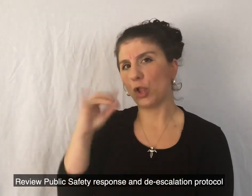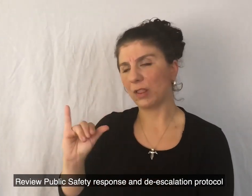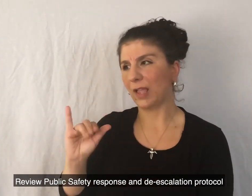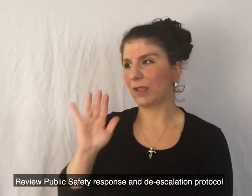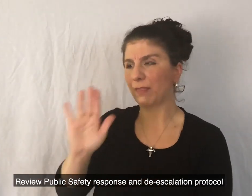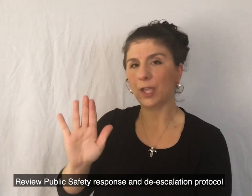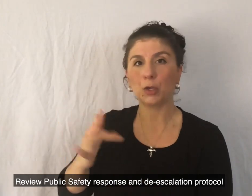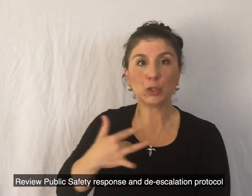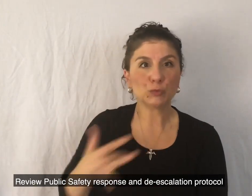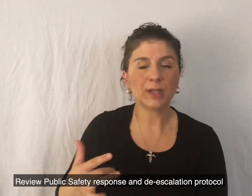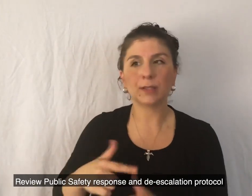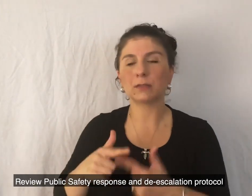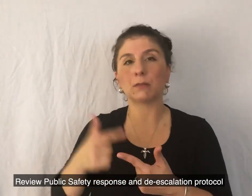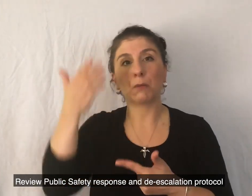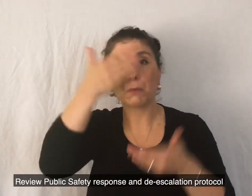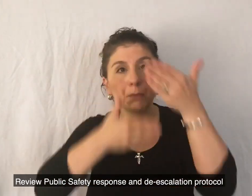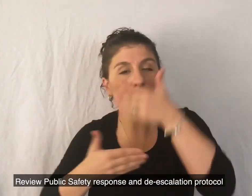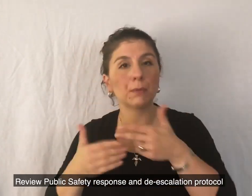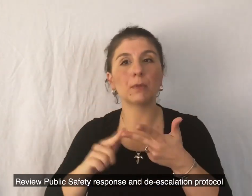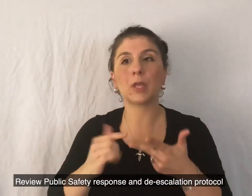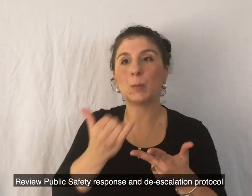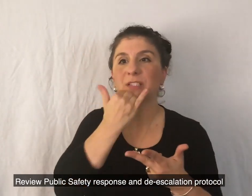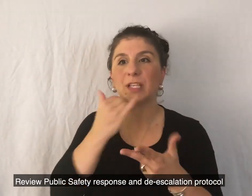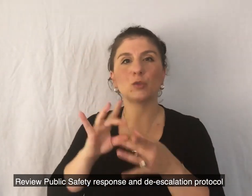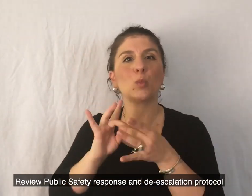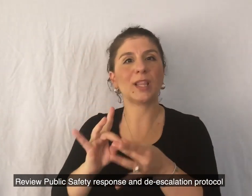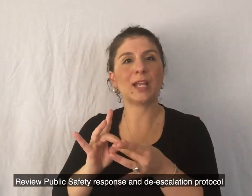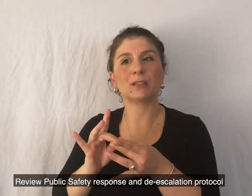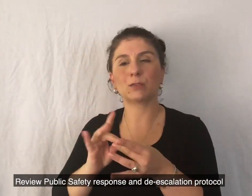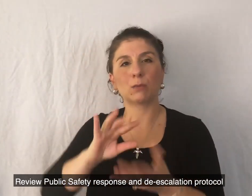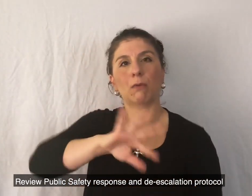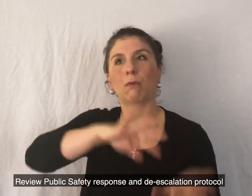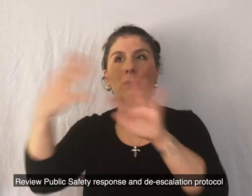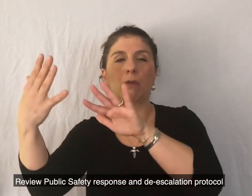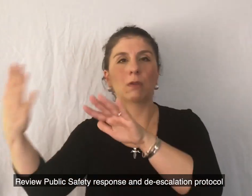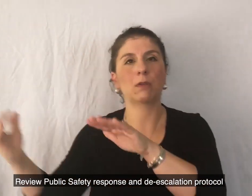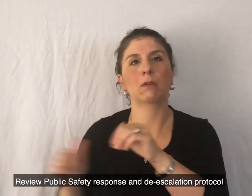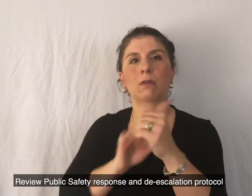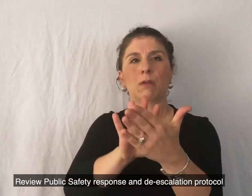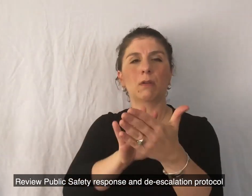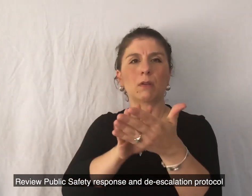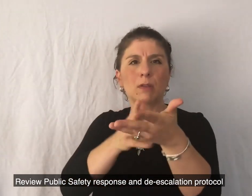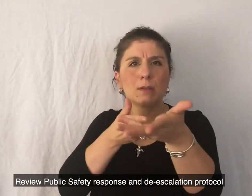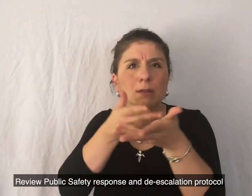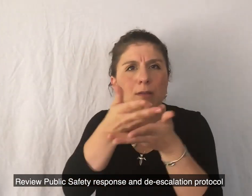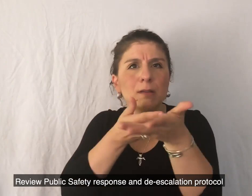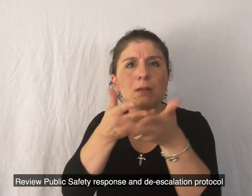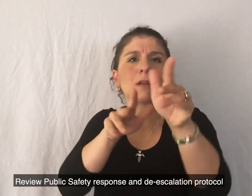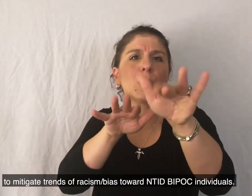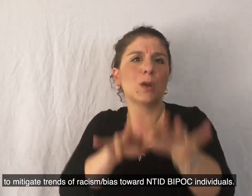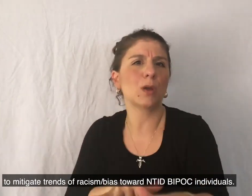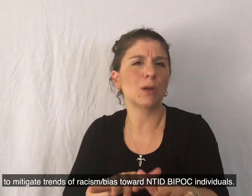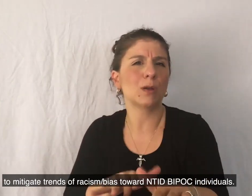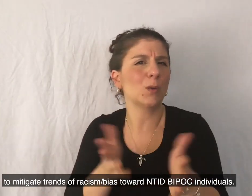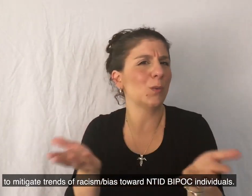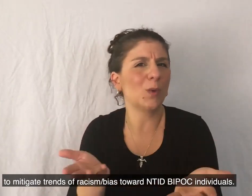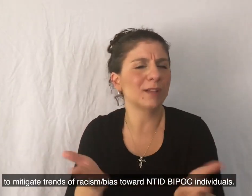and de-escalation protocol to mitigate trends of racism, bias